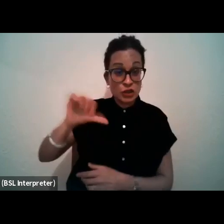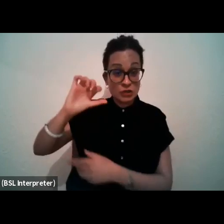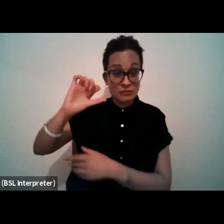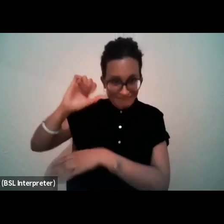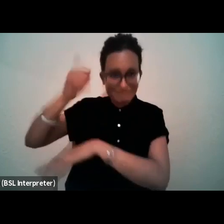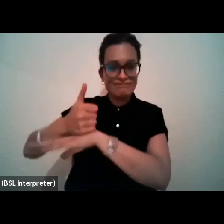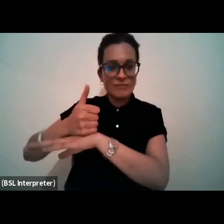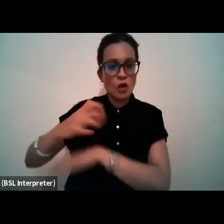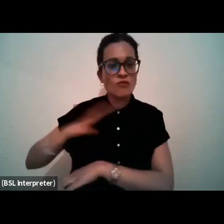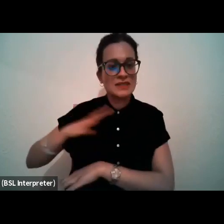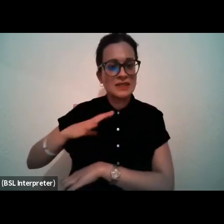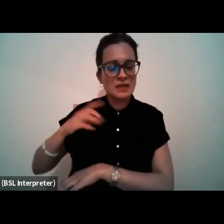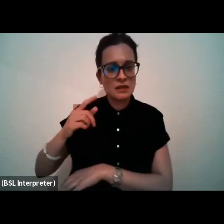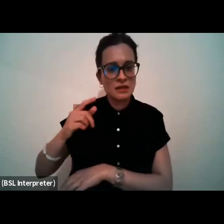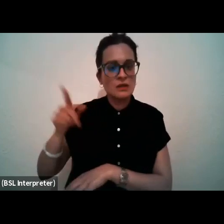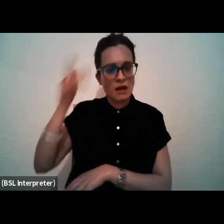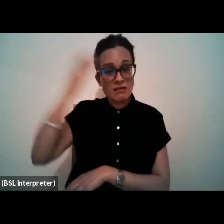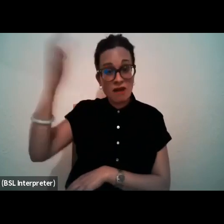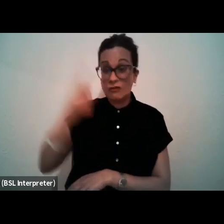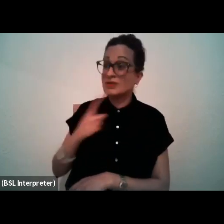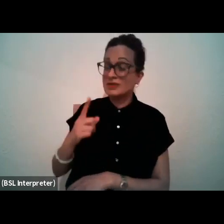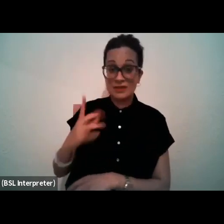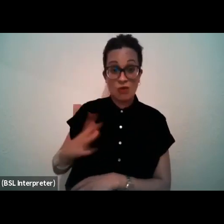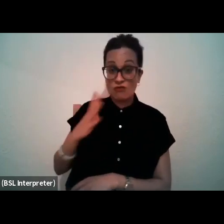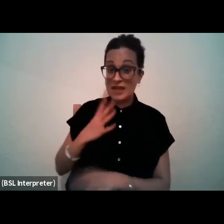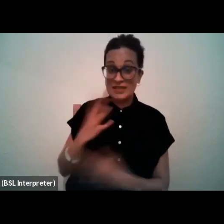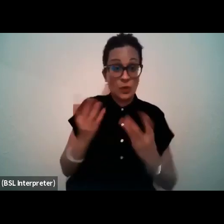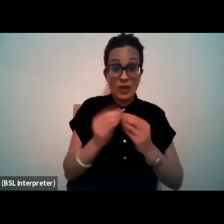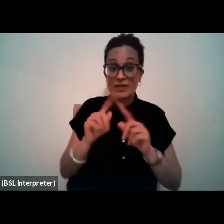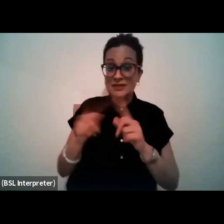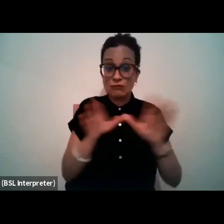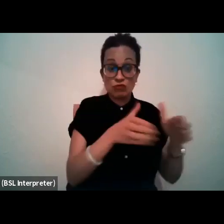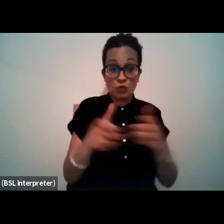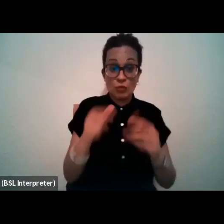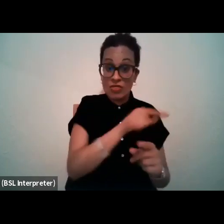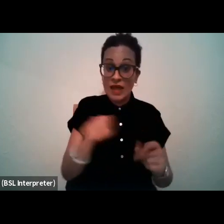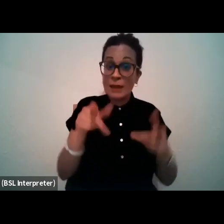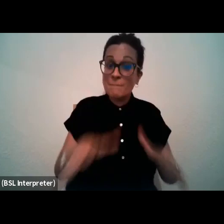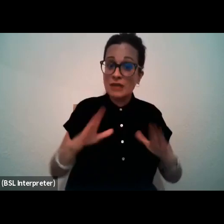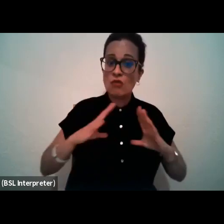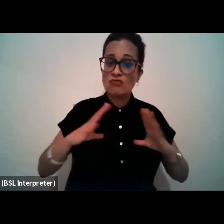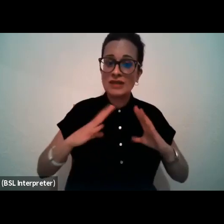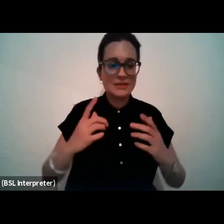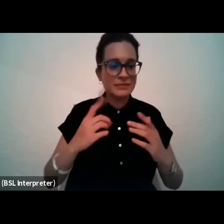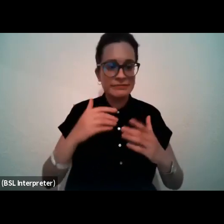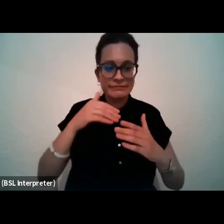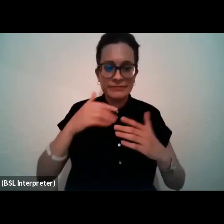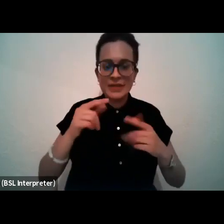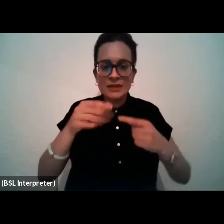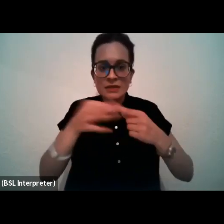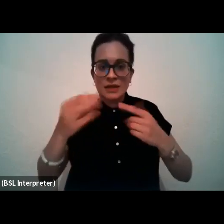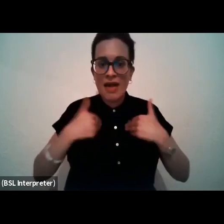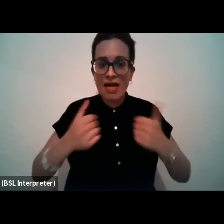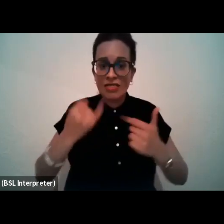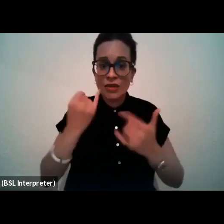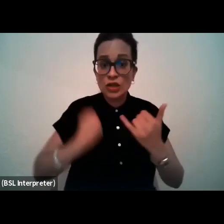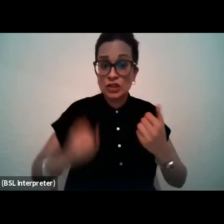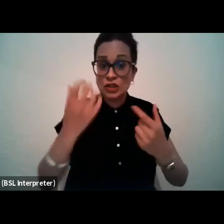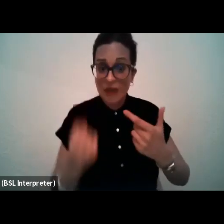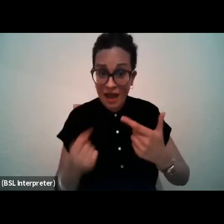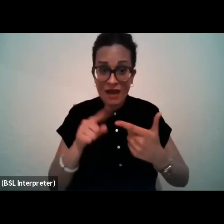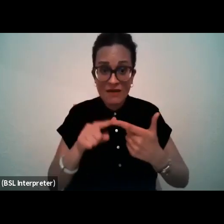place, knowing that, as I said, just as with people who already have underlying health conditions, that certain measures would have to be put in place to protect BAME